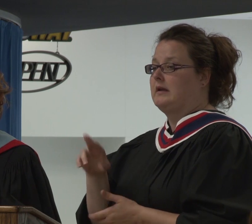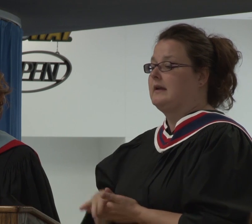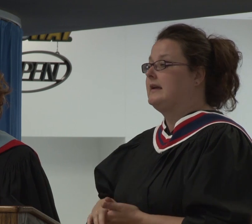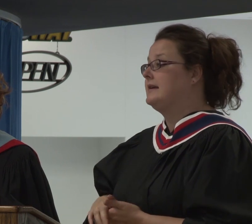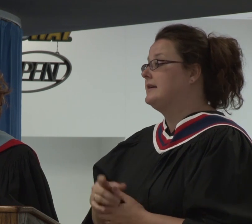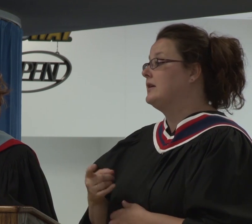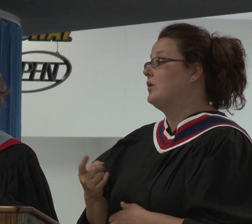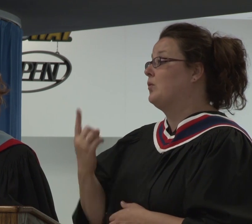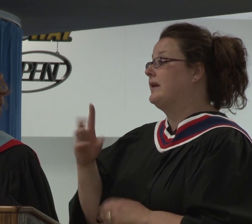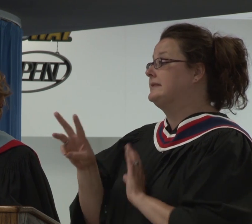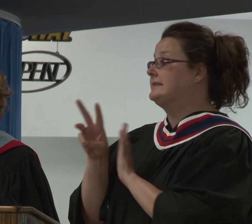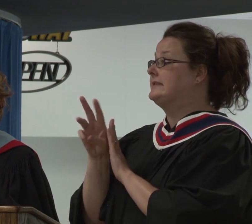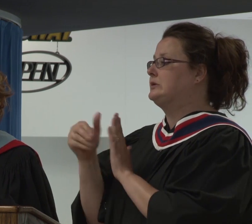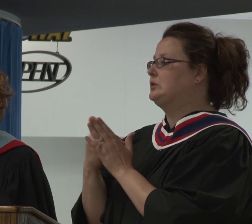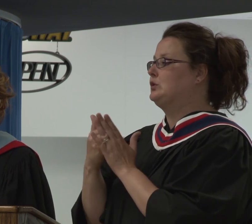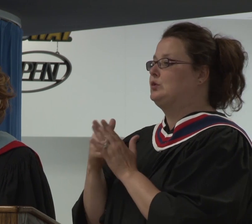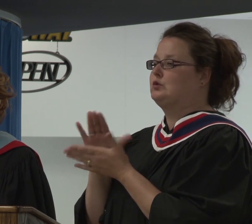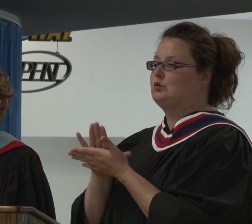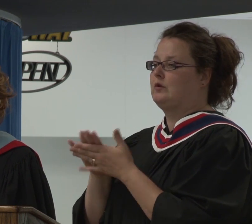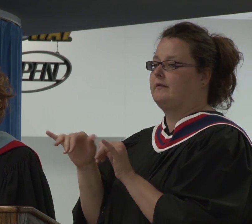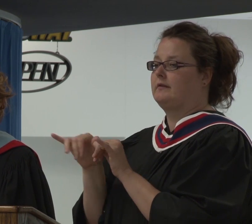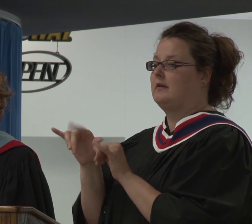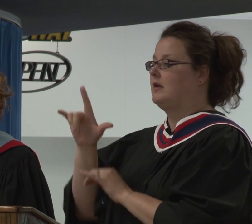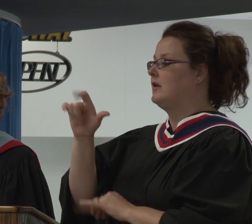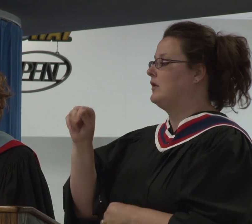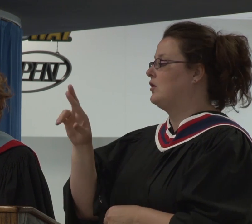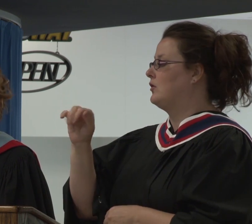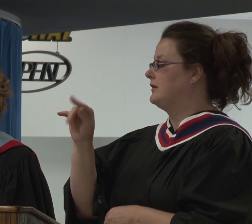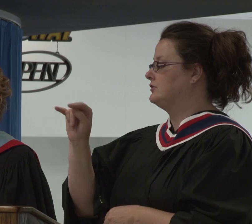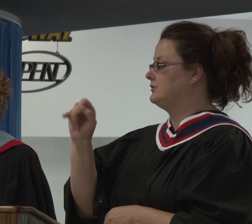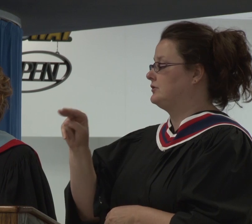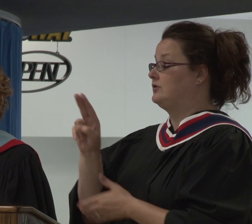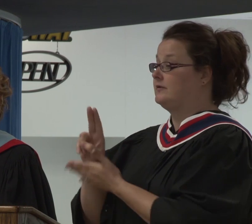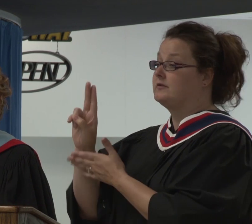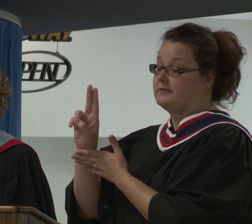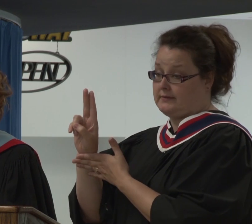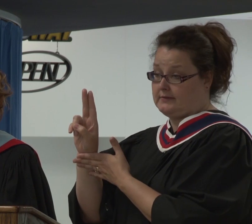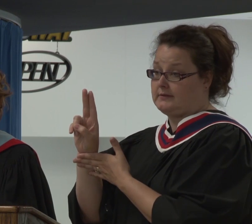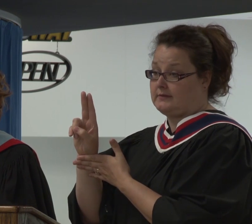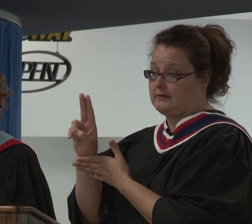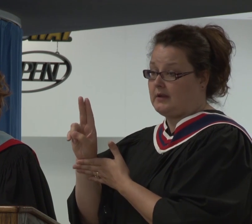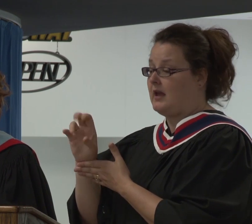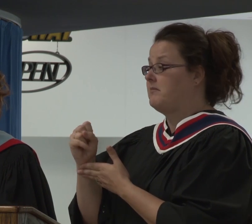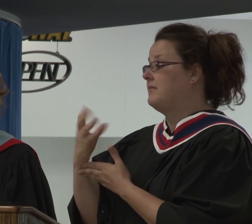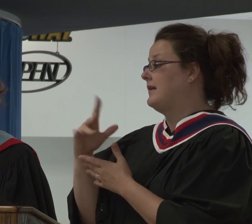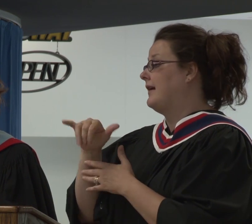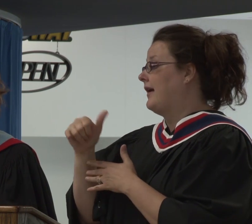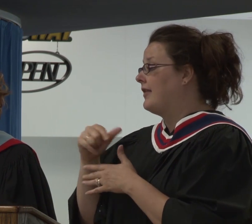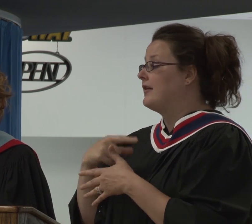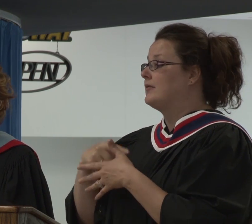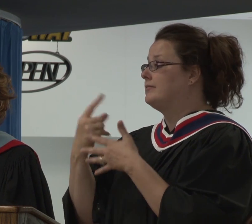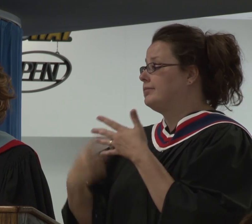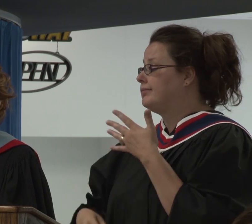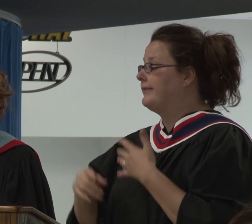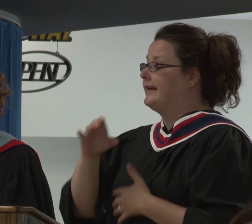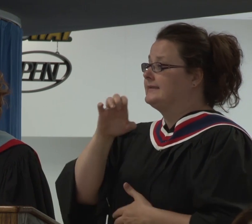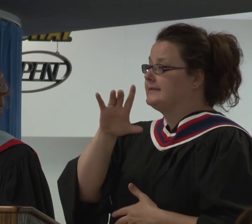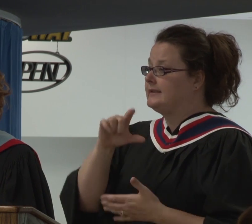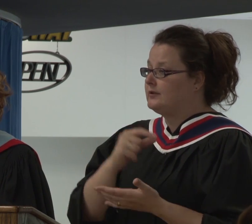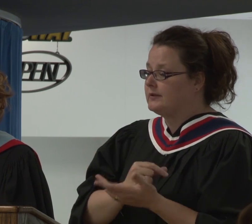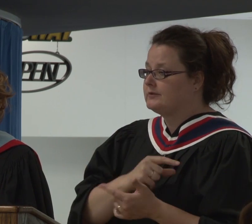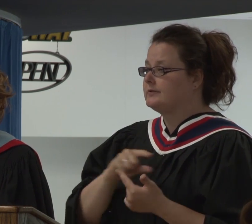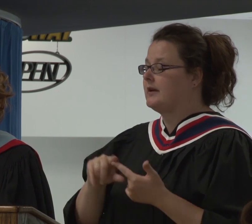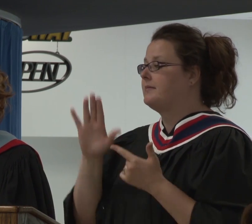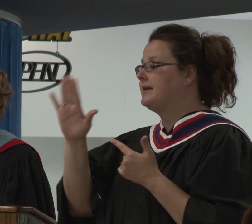founding faculty members of the new School of Architecture at Laurentian University, and all the others, early childhood educators,